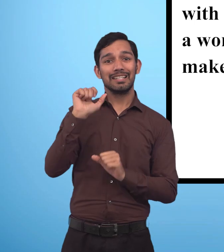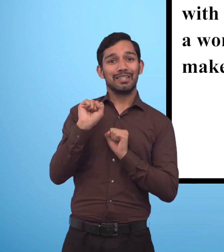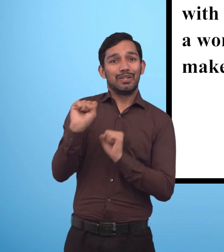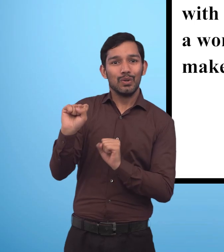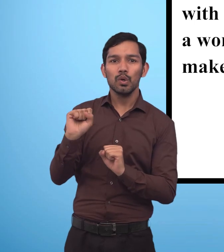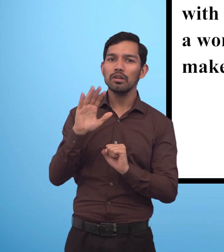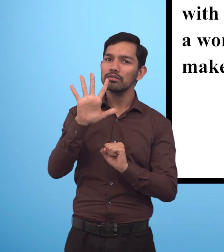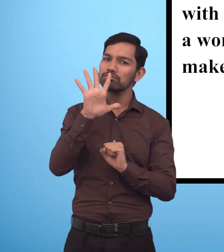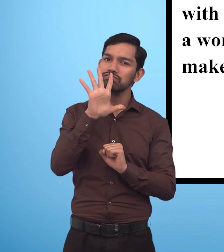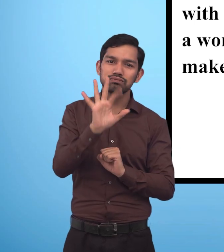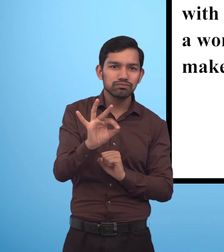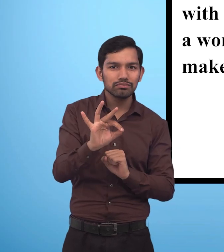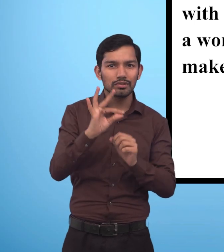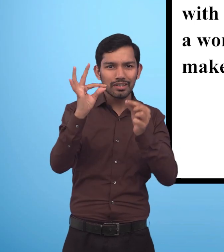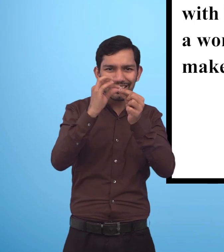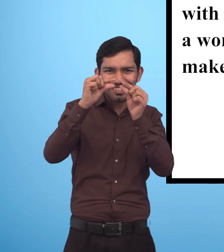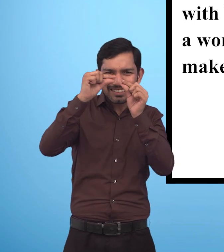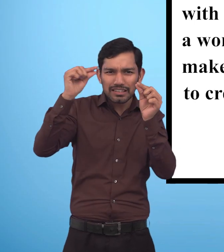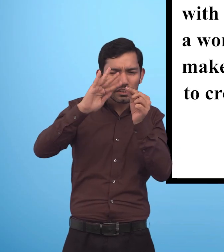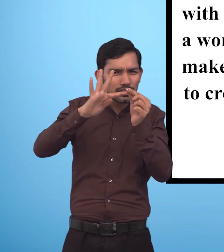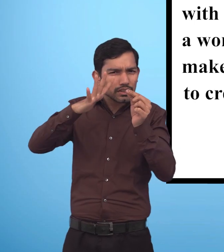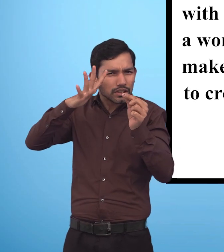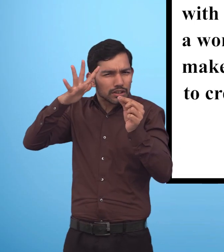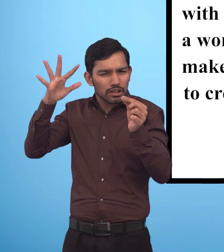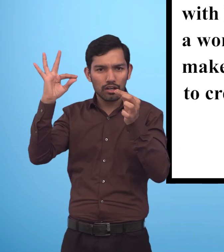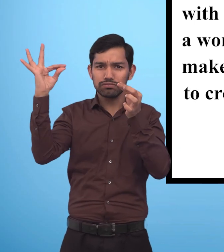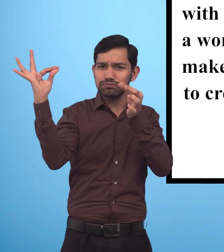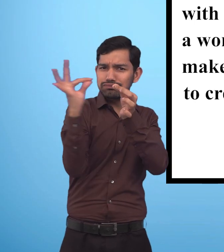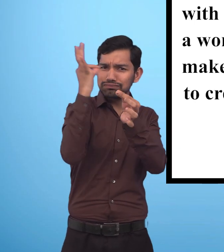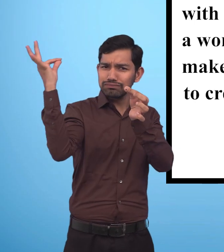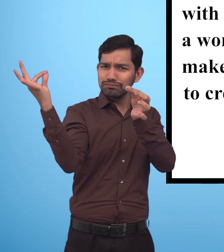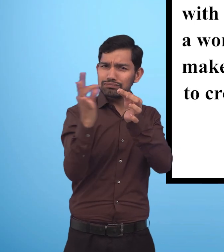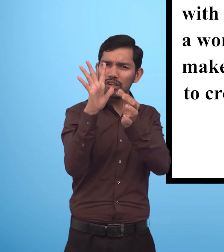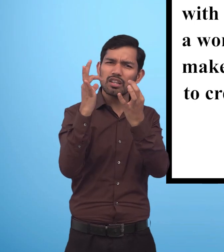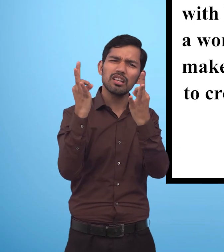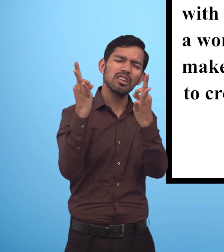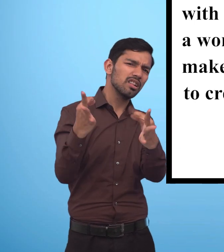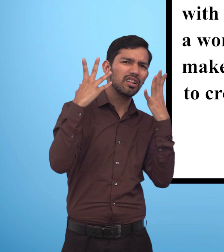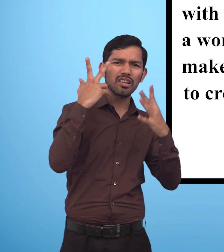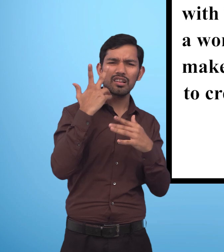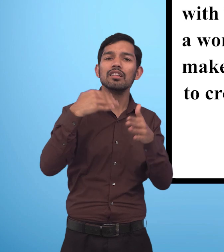makes all these using a shiny needle to create these designs.